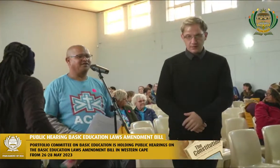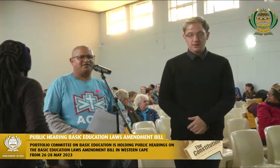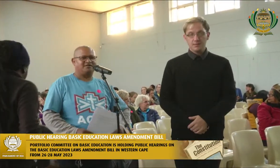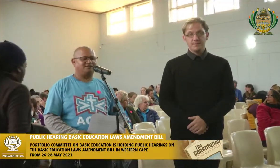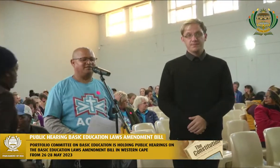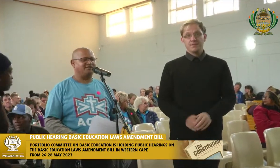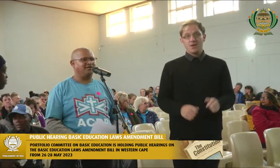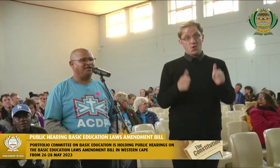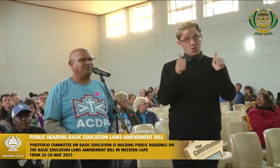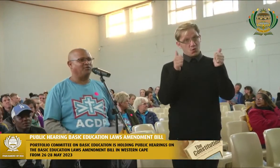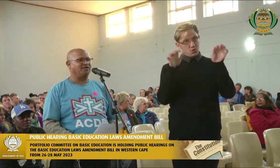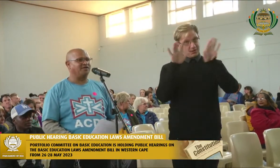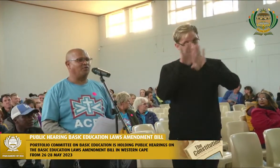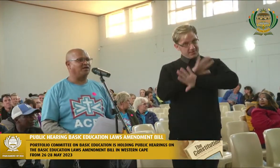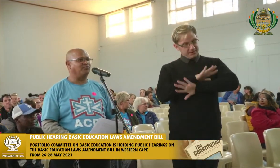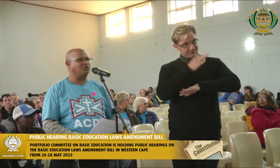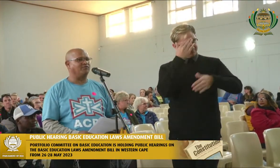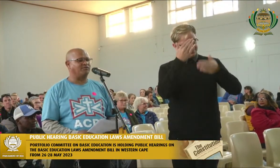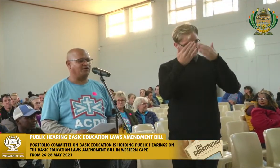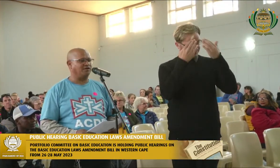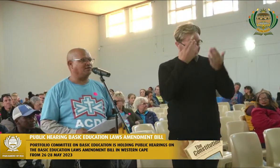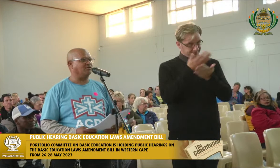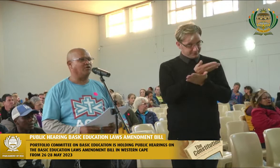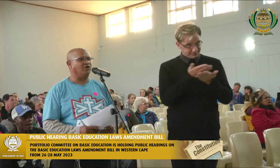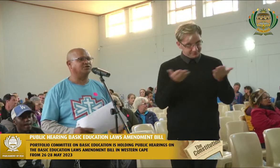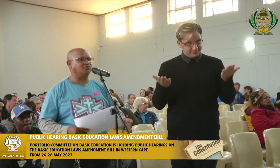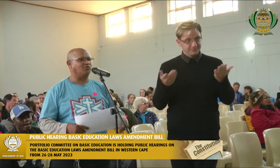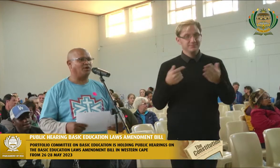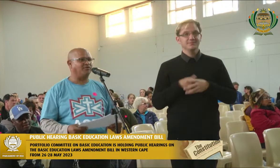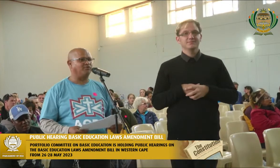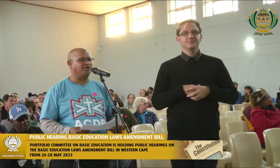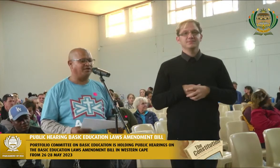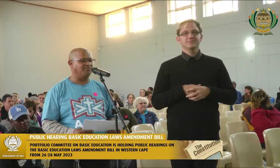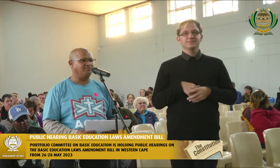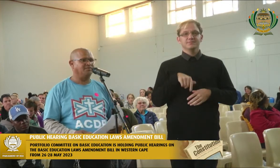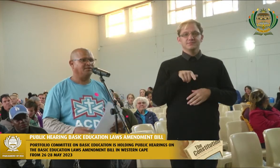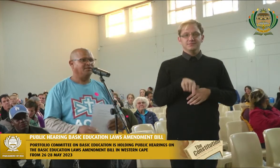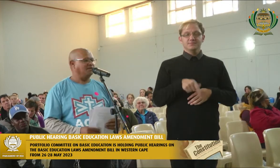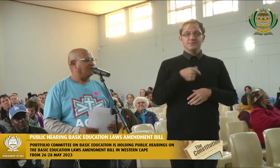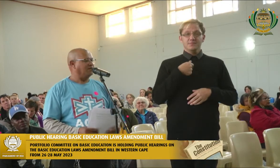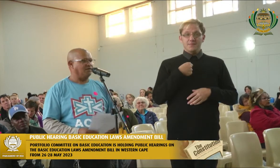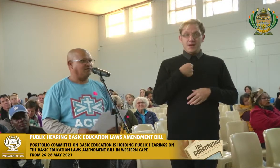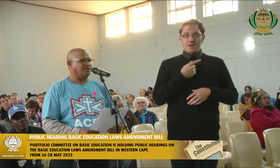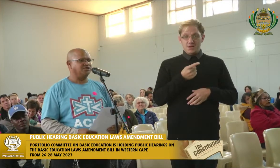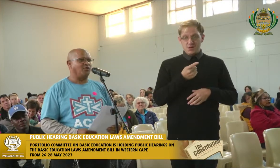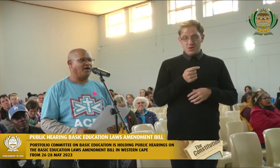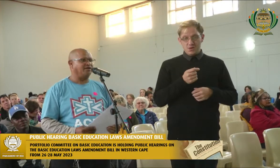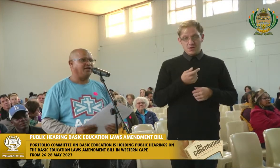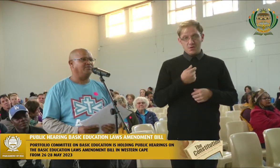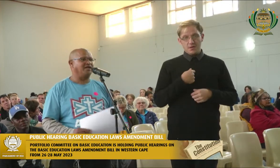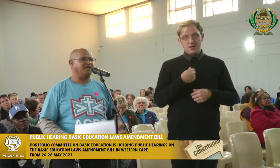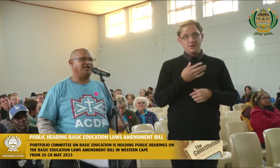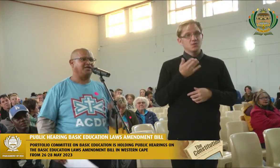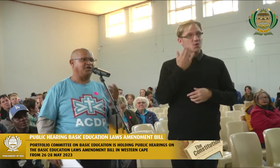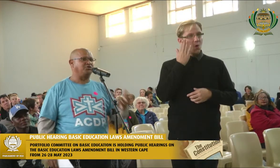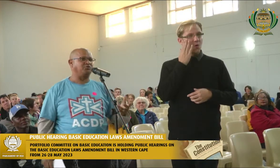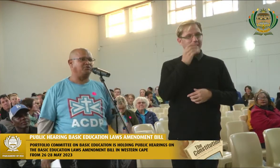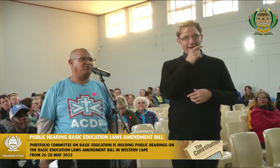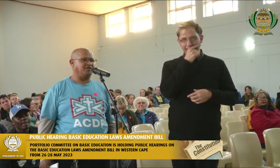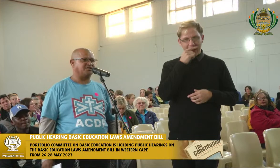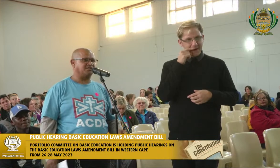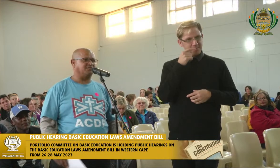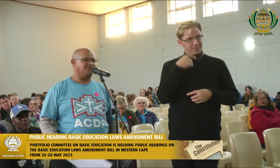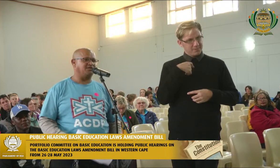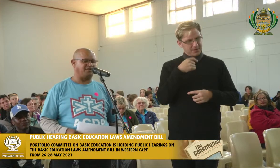Good evening. Greet everyone in the wonderful of God's wonderful name. There's no other name that I can greet